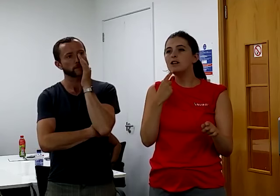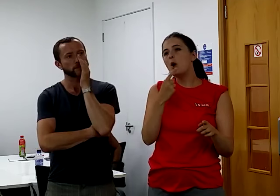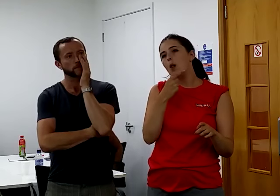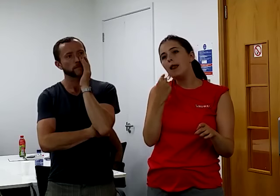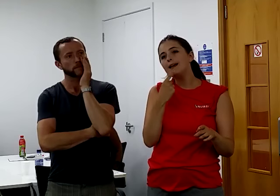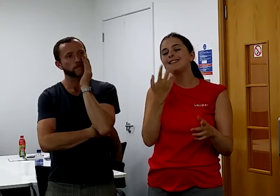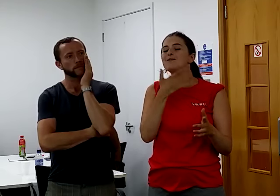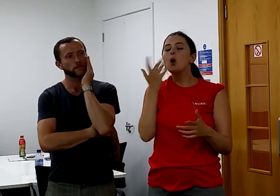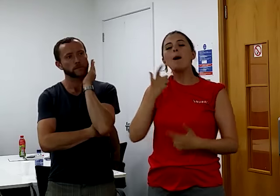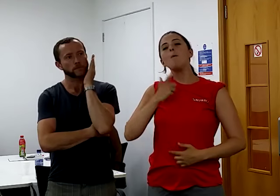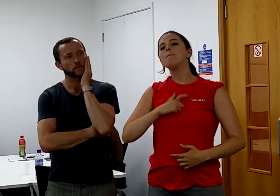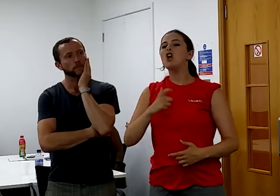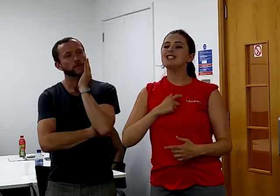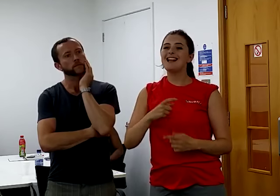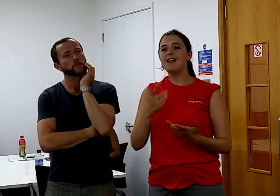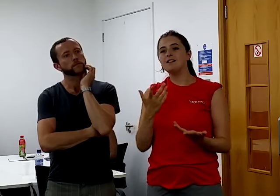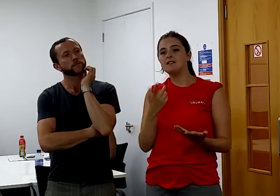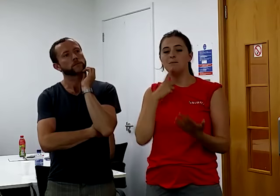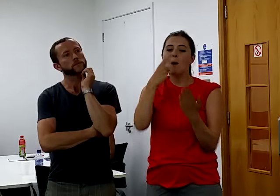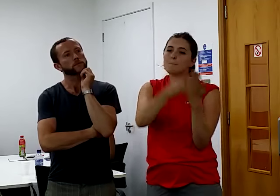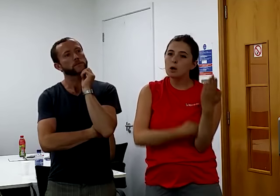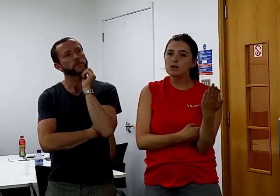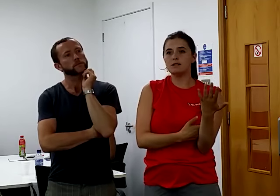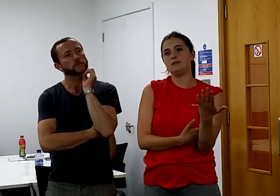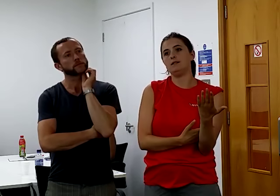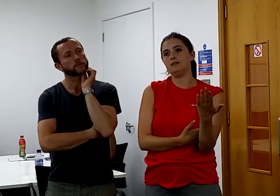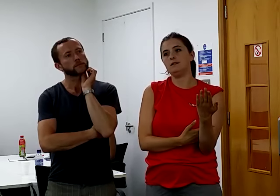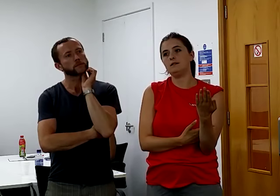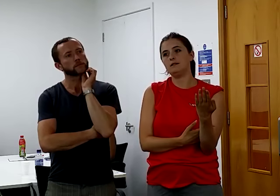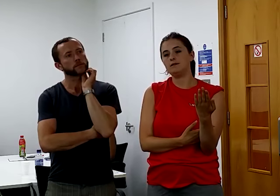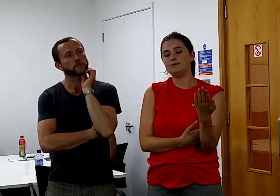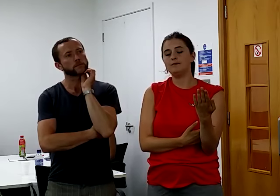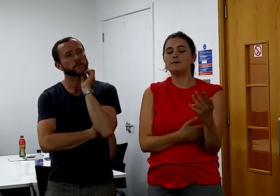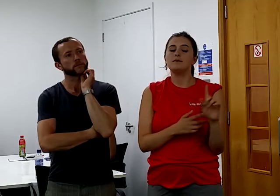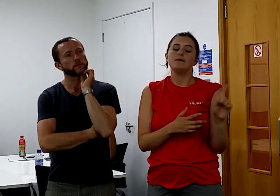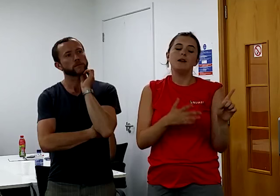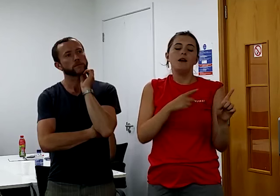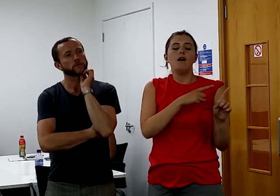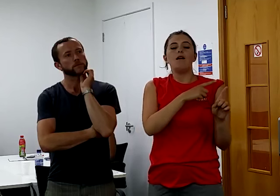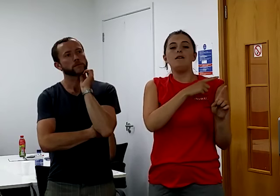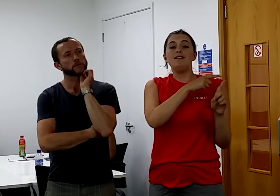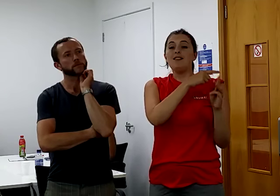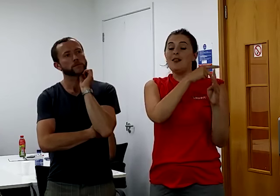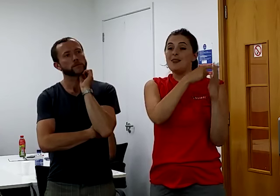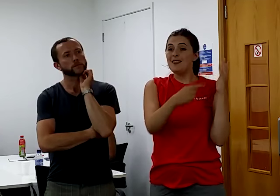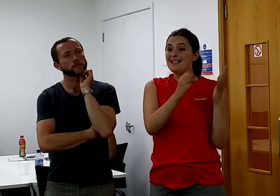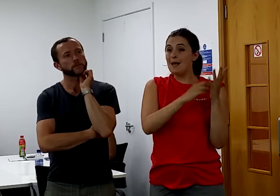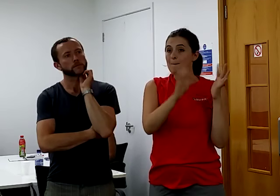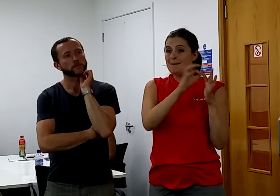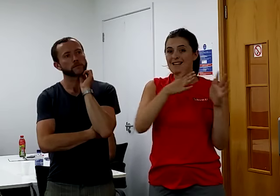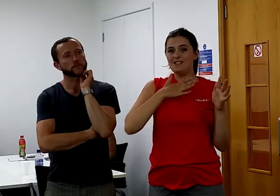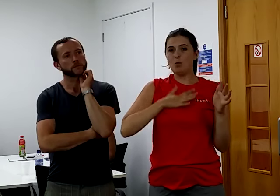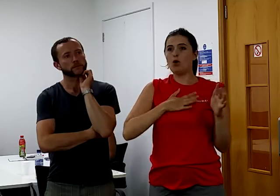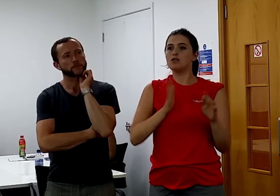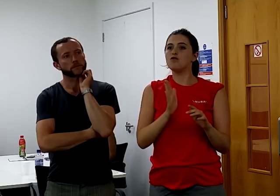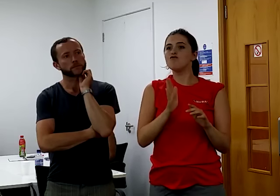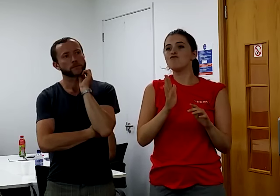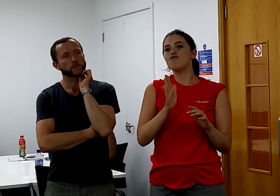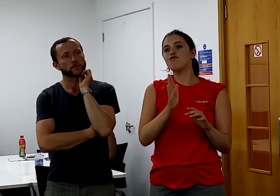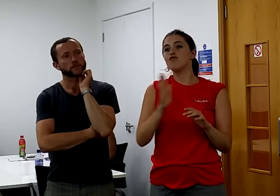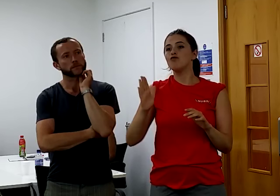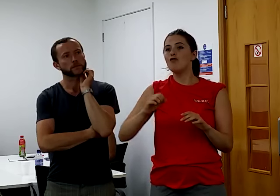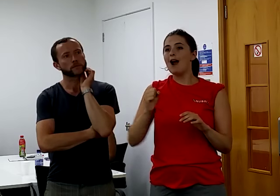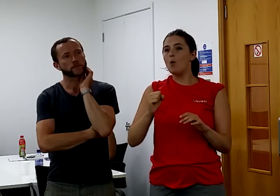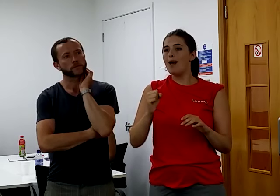all right? It's about people who want to see neoliberal policies continue to be enacted. It's about people that want to see the